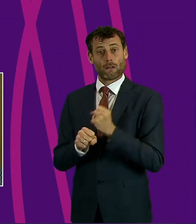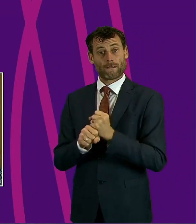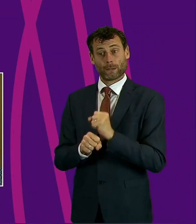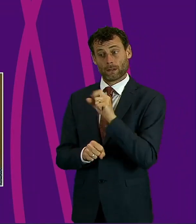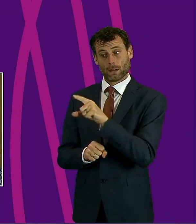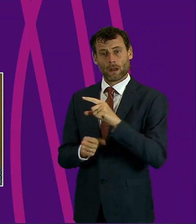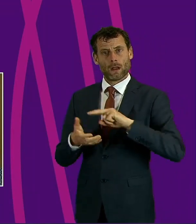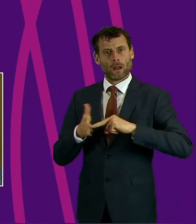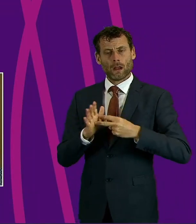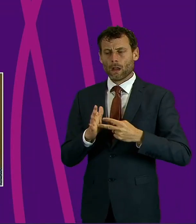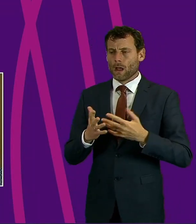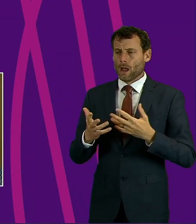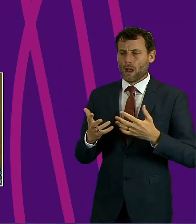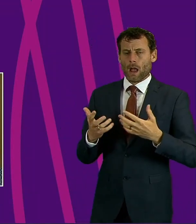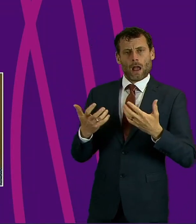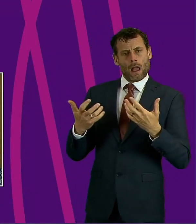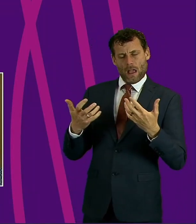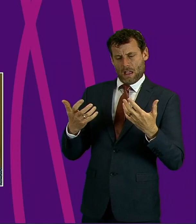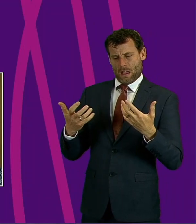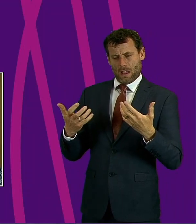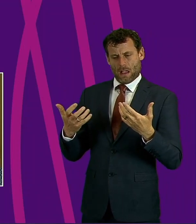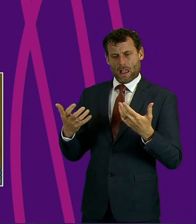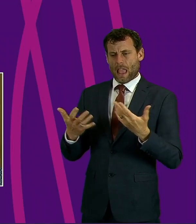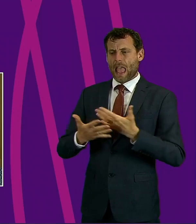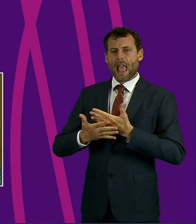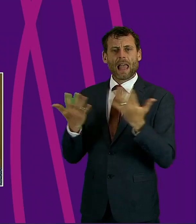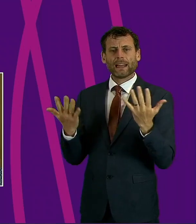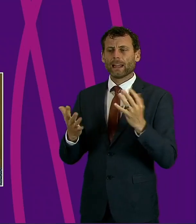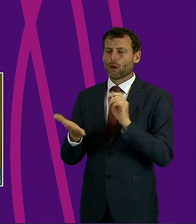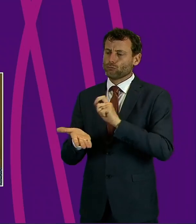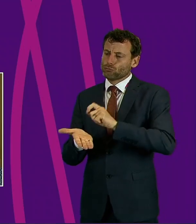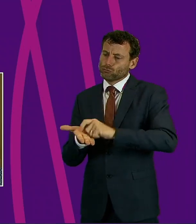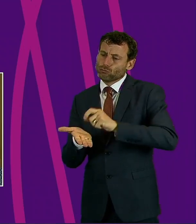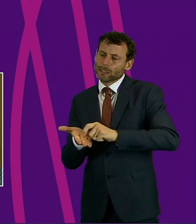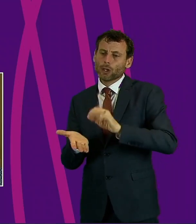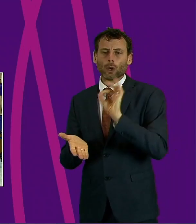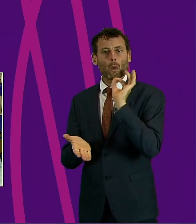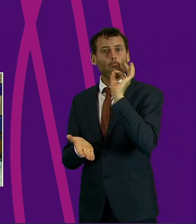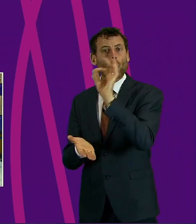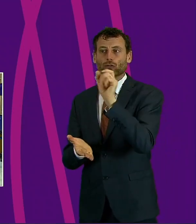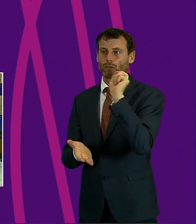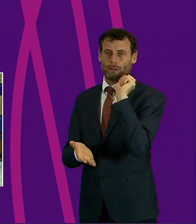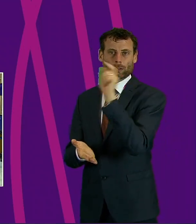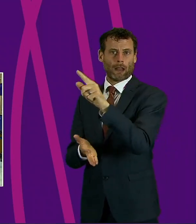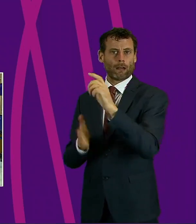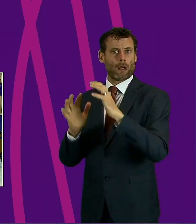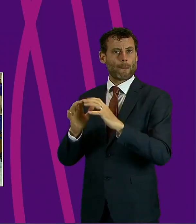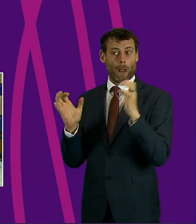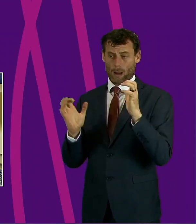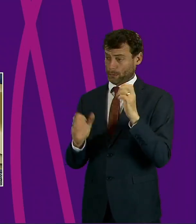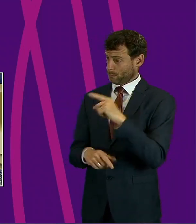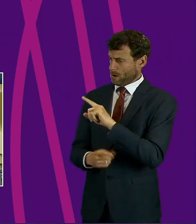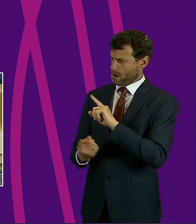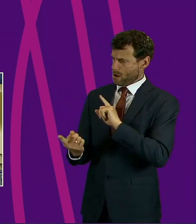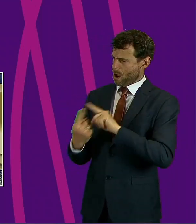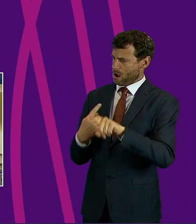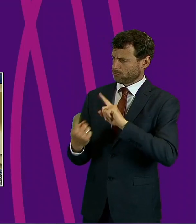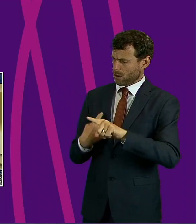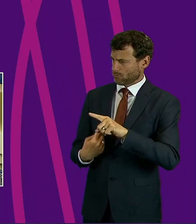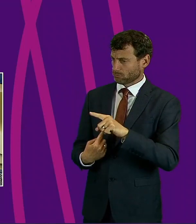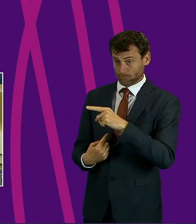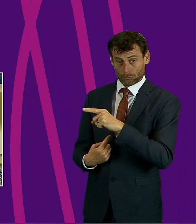answers to written parliamentary questions about COVID-19 are being processed as quickly as possible. First Minister. We aim to answer all parliamentary questions